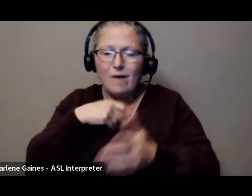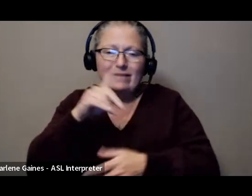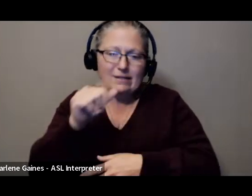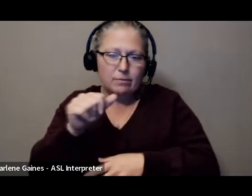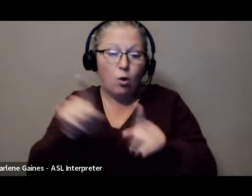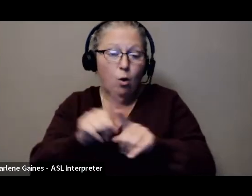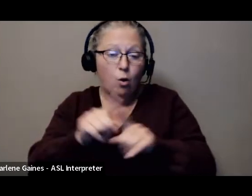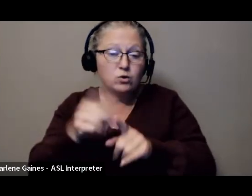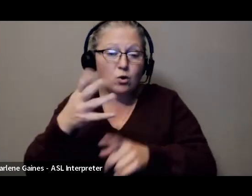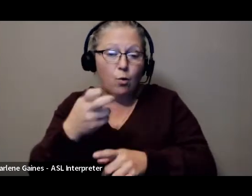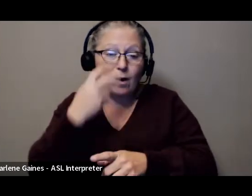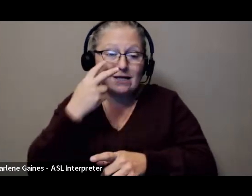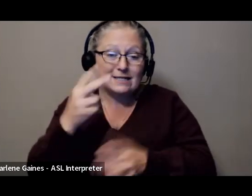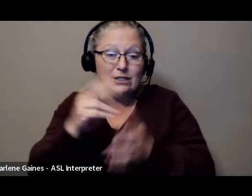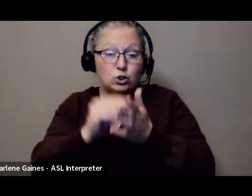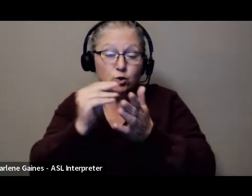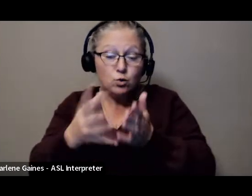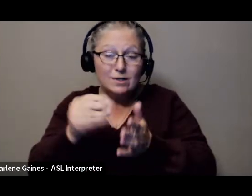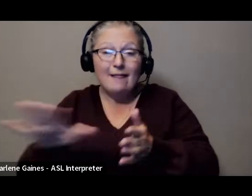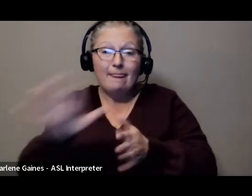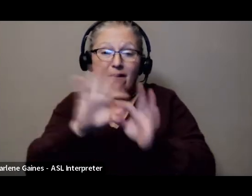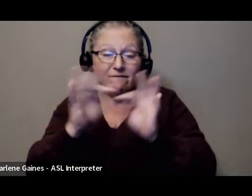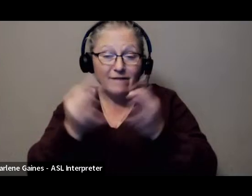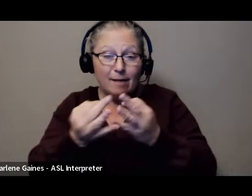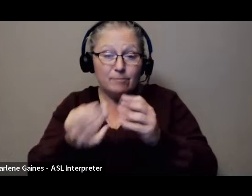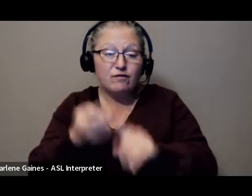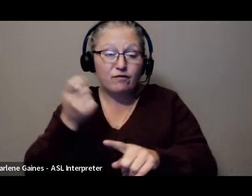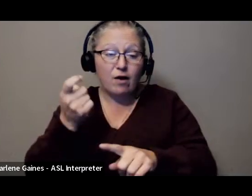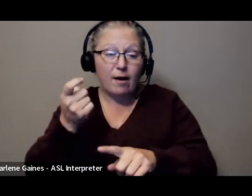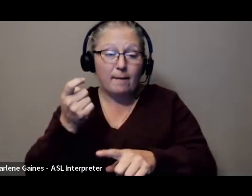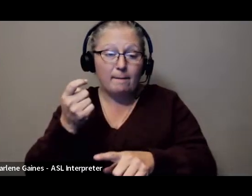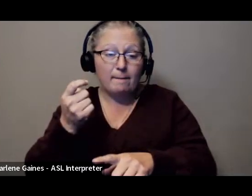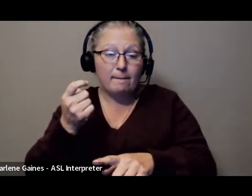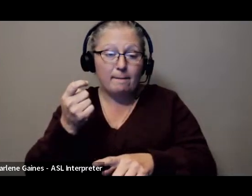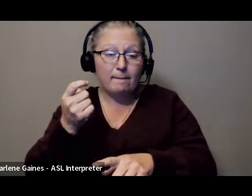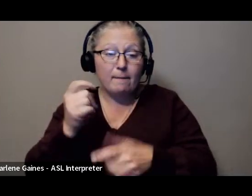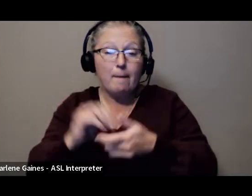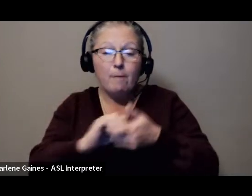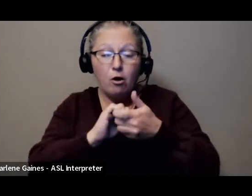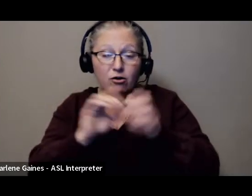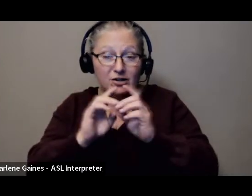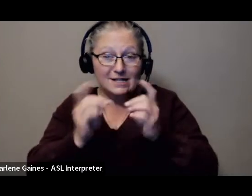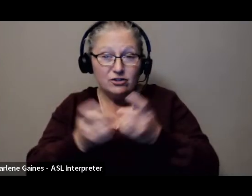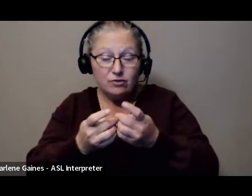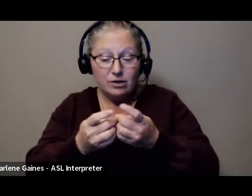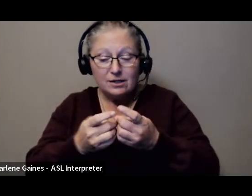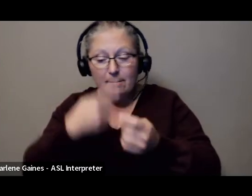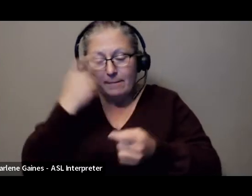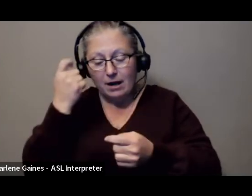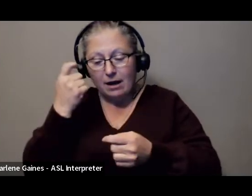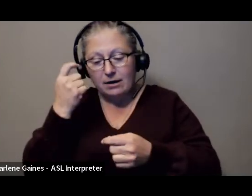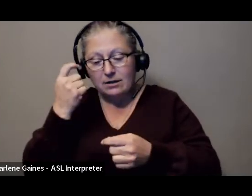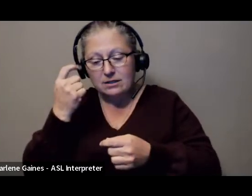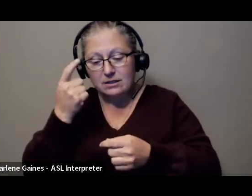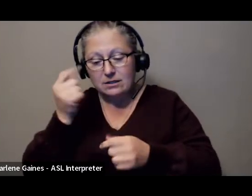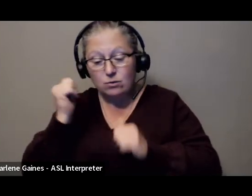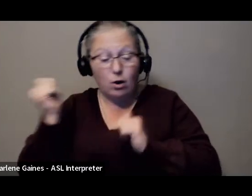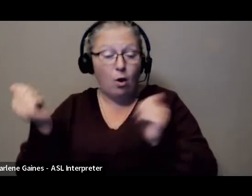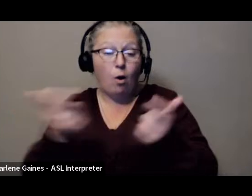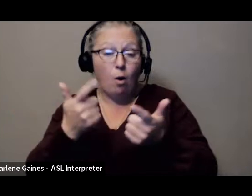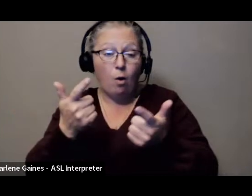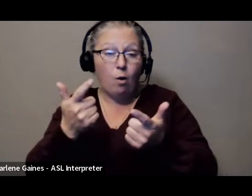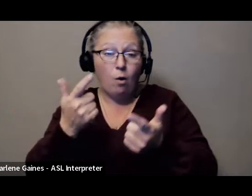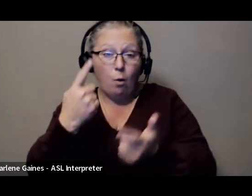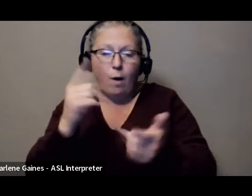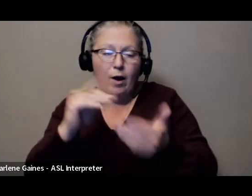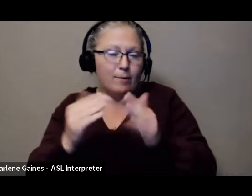see students and their families from our partnering districts because we're all